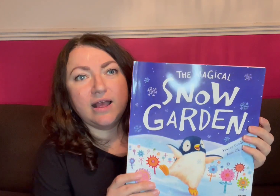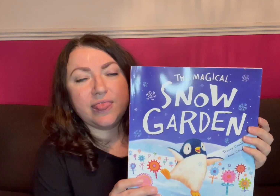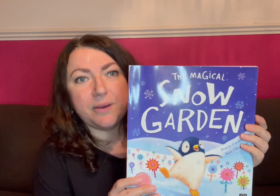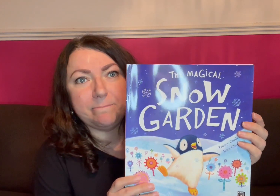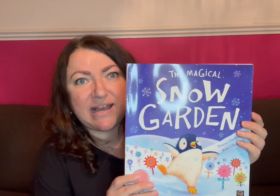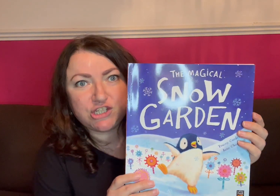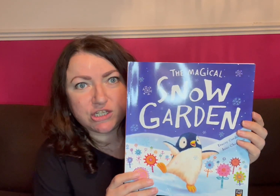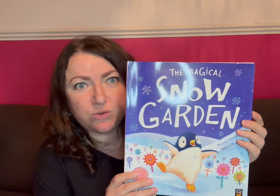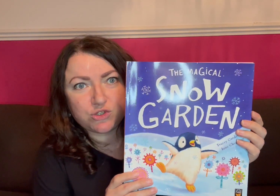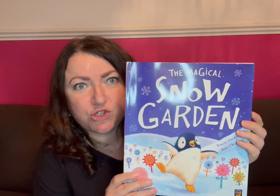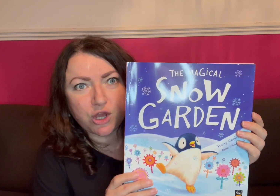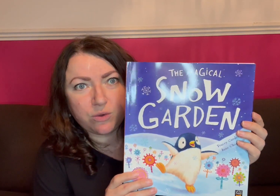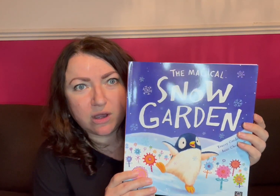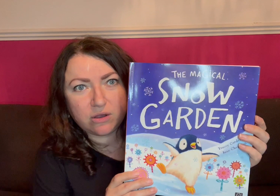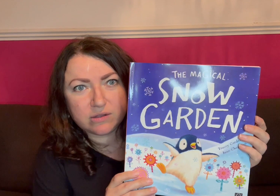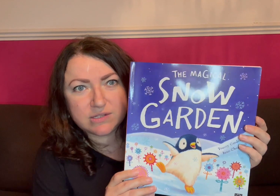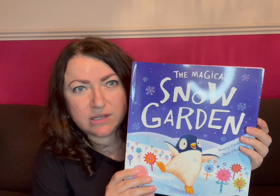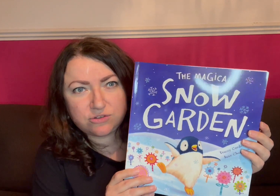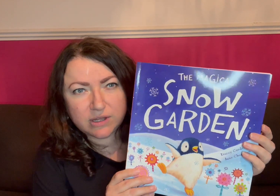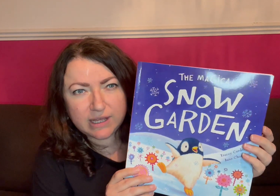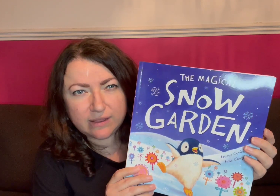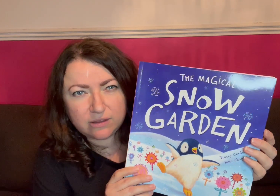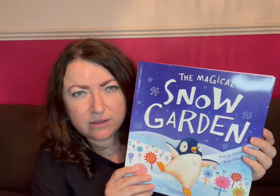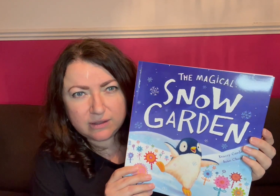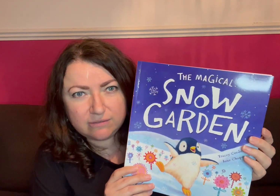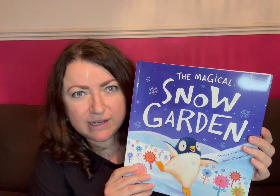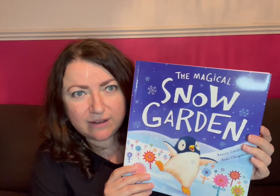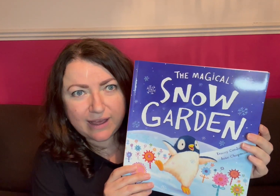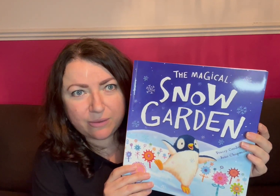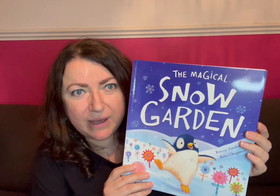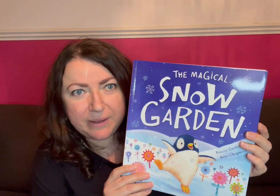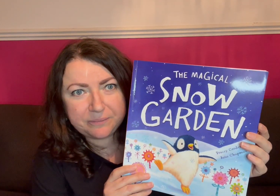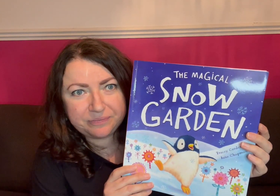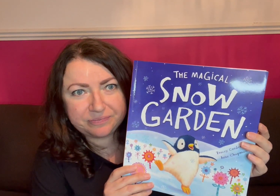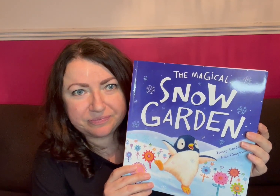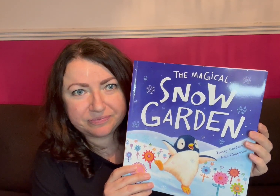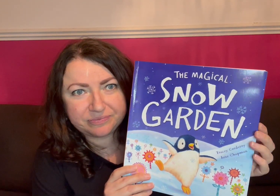the magical snow garden. Trying to get the ring light out of the way.